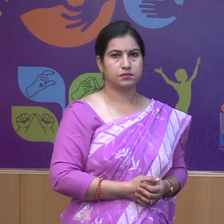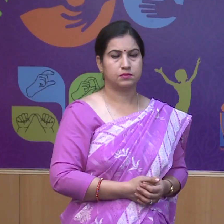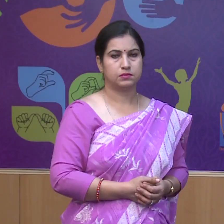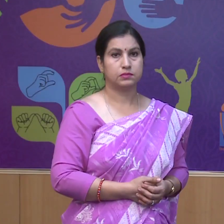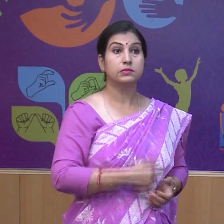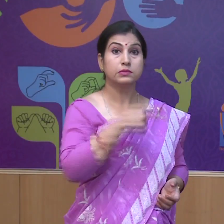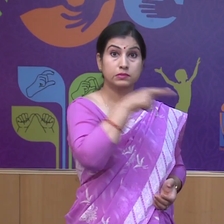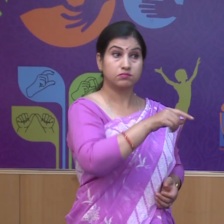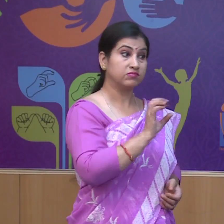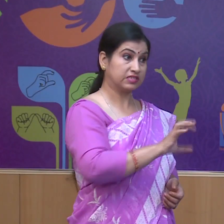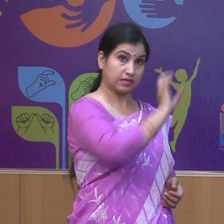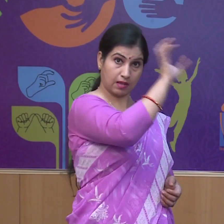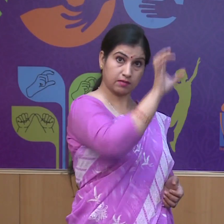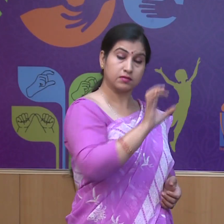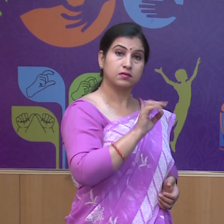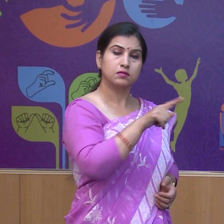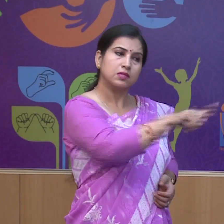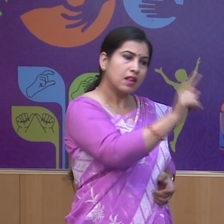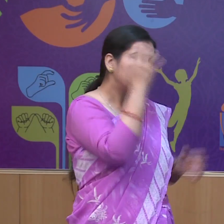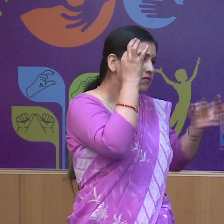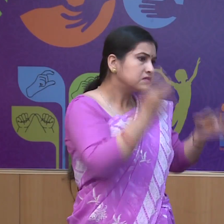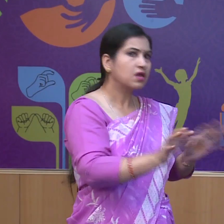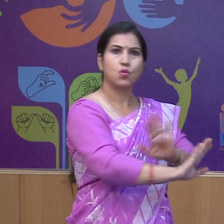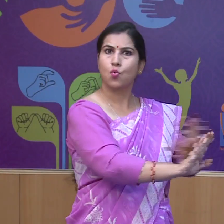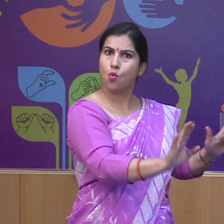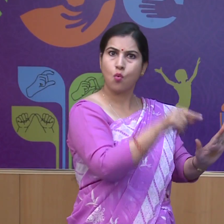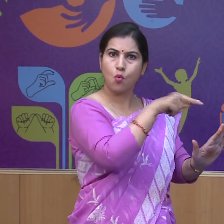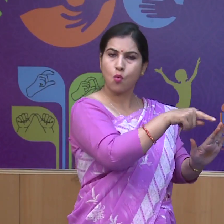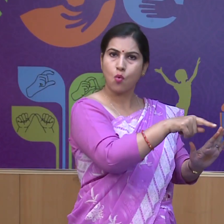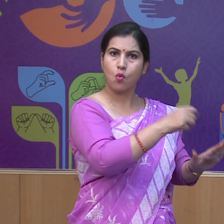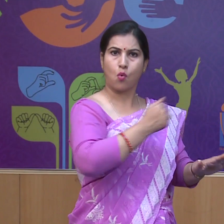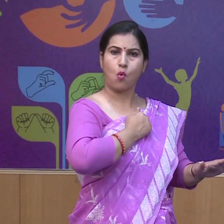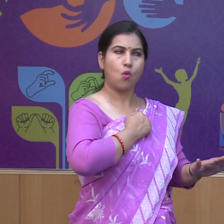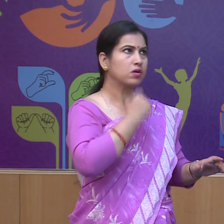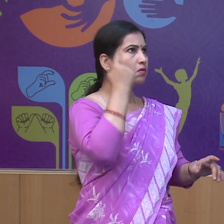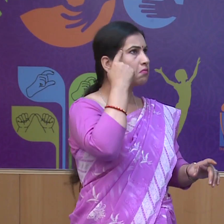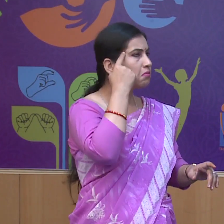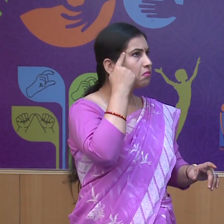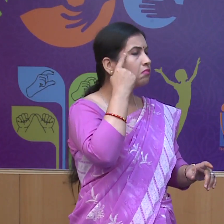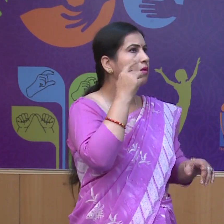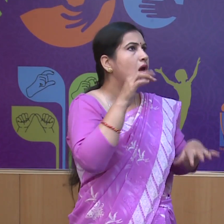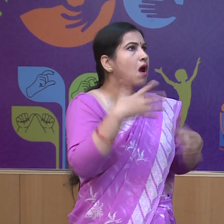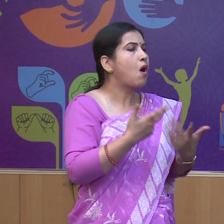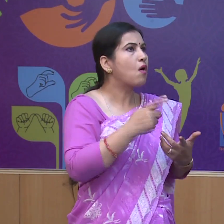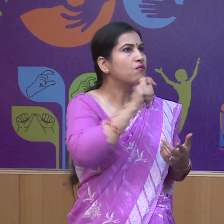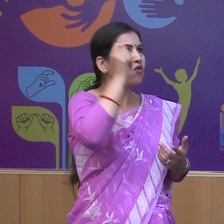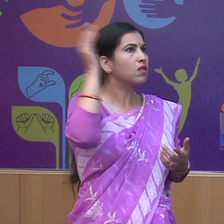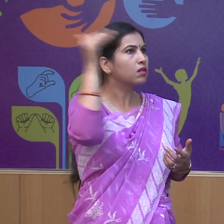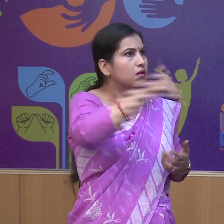These states could not decide their own foreign policy and the right